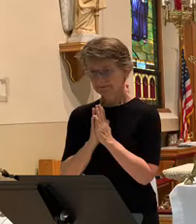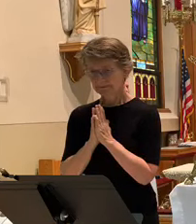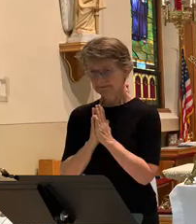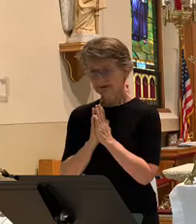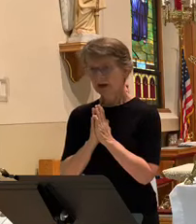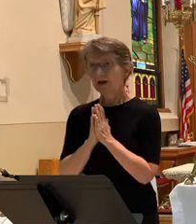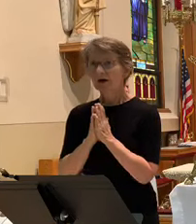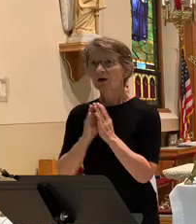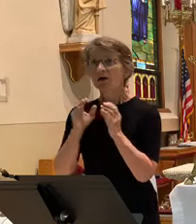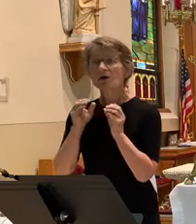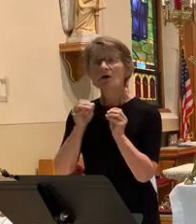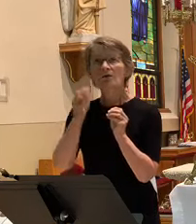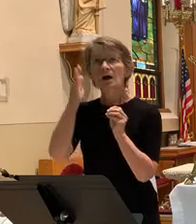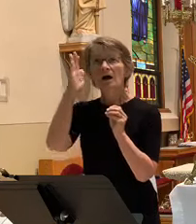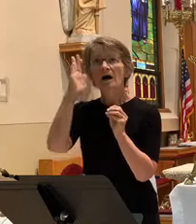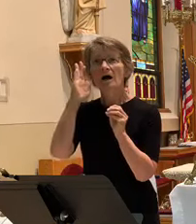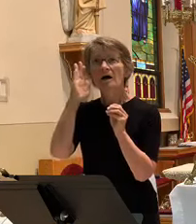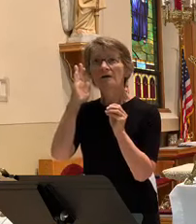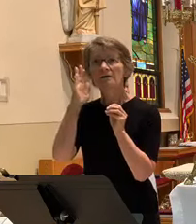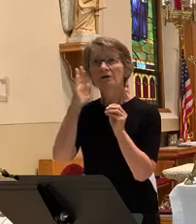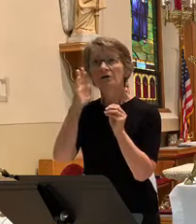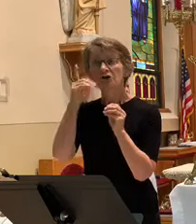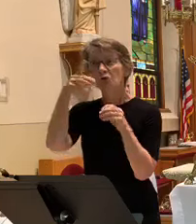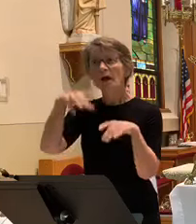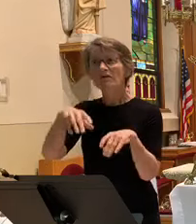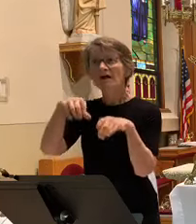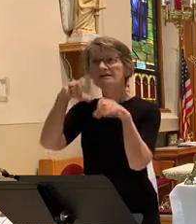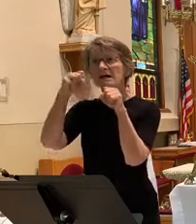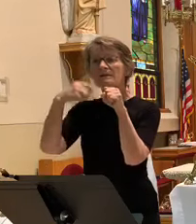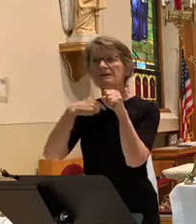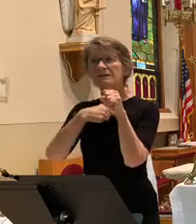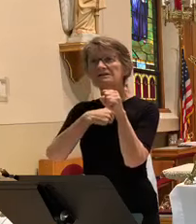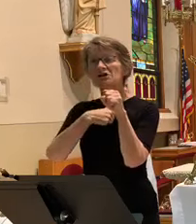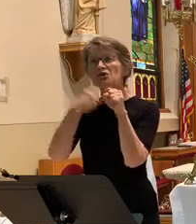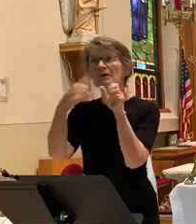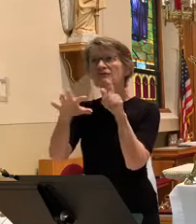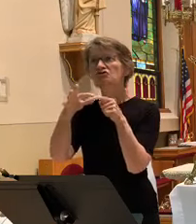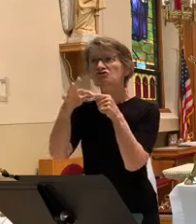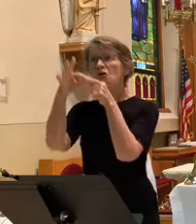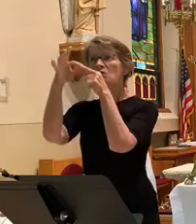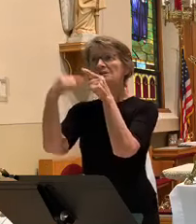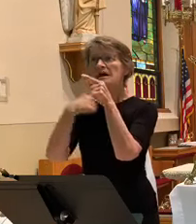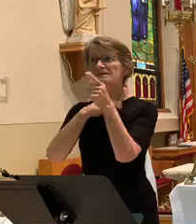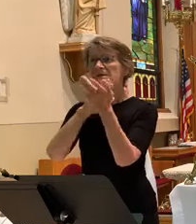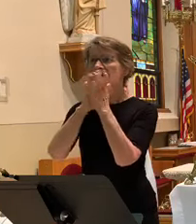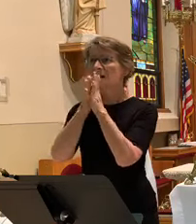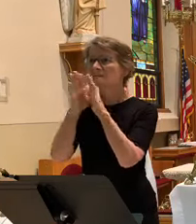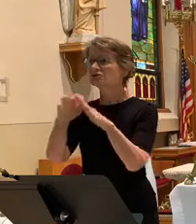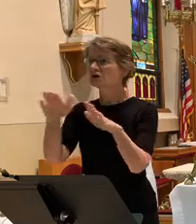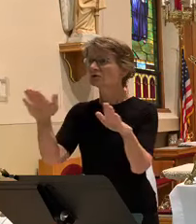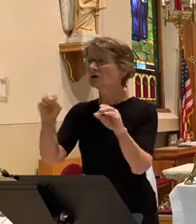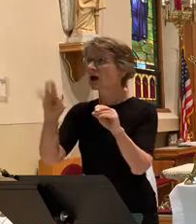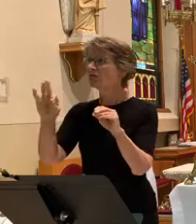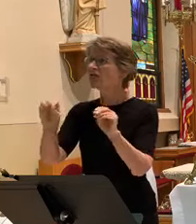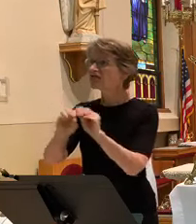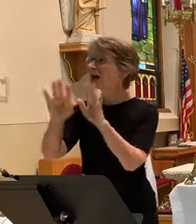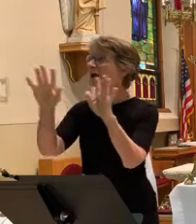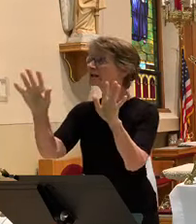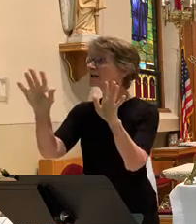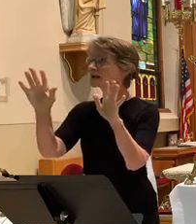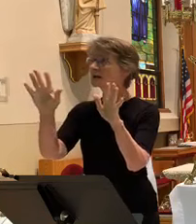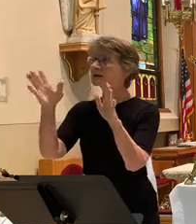O God, who through the grace of adoption chose us to be the children of light, grant,